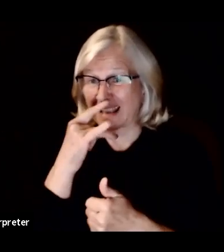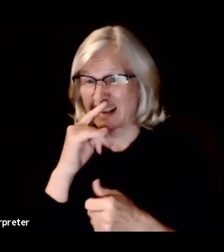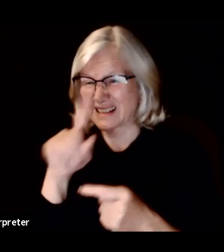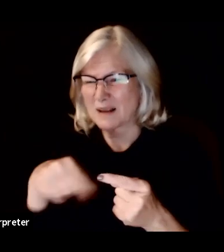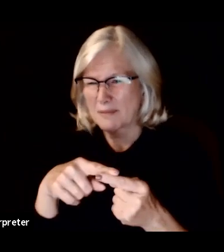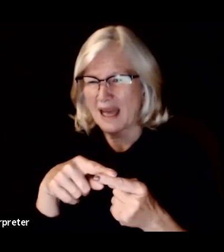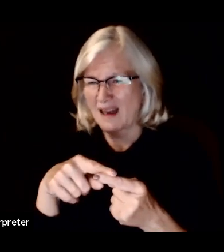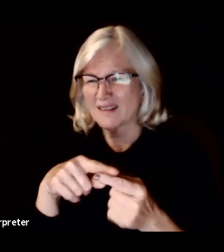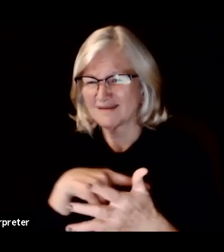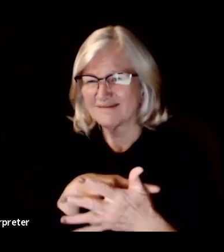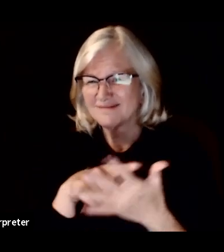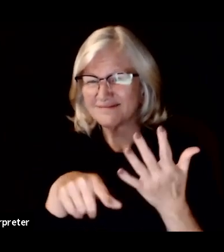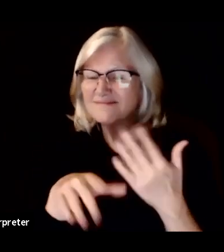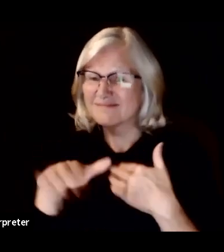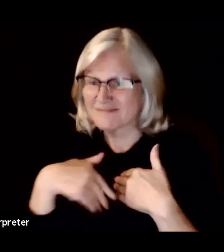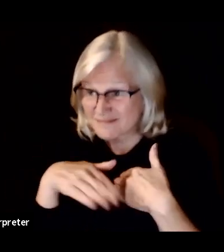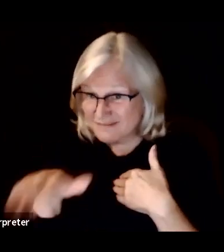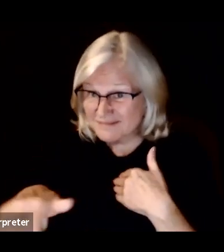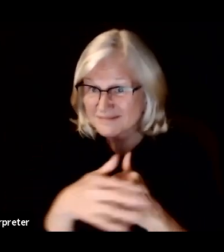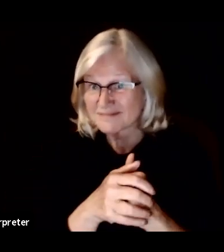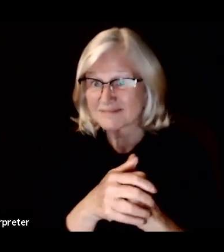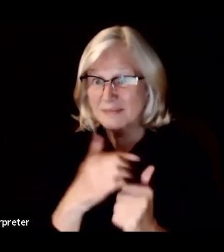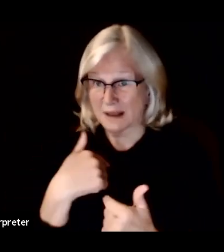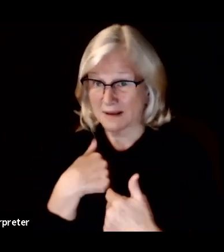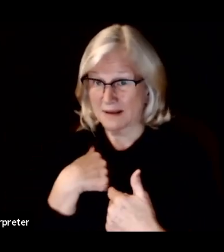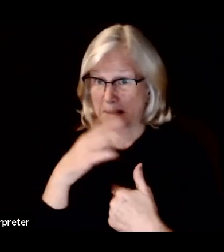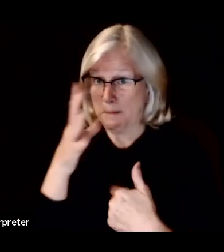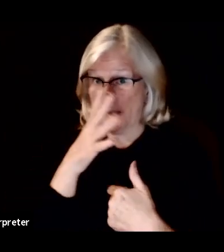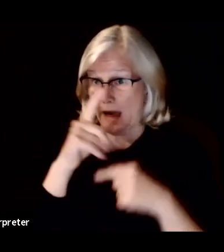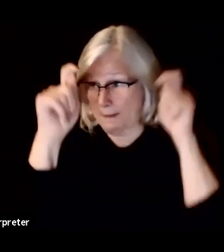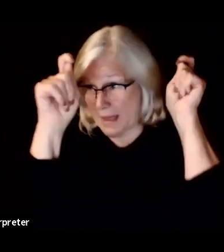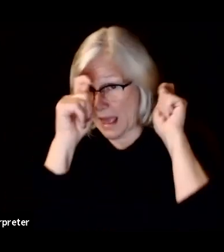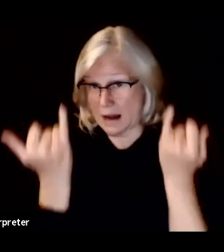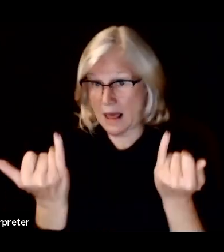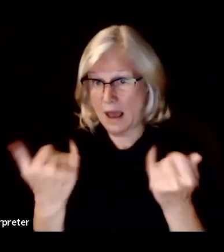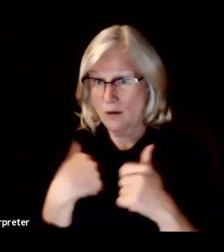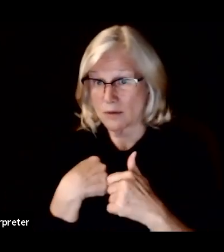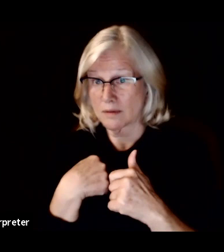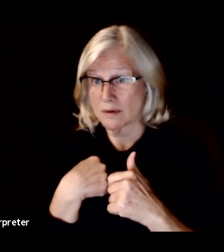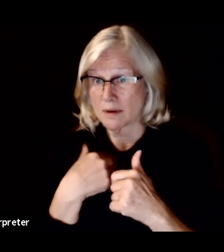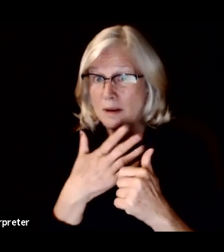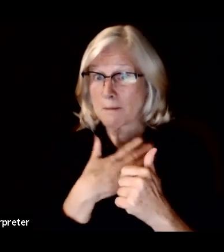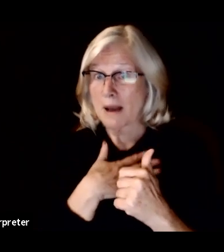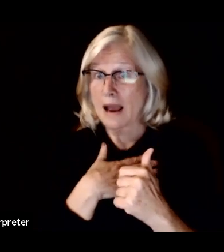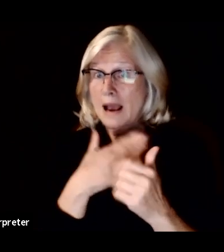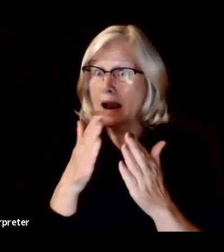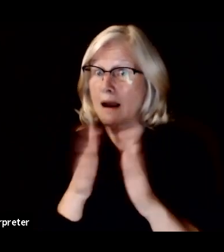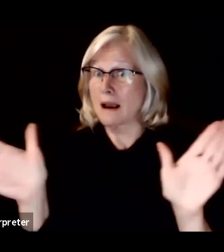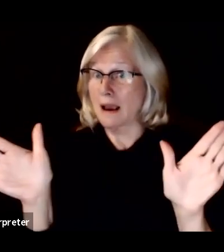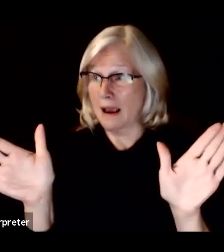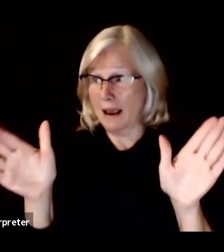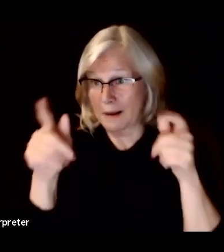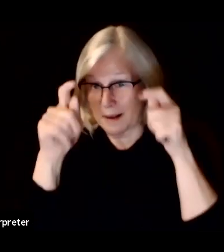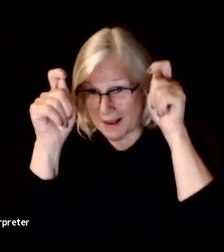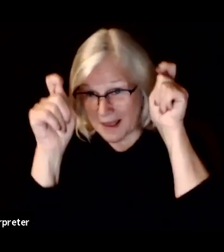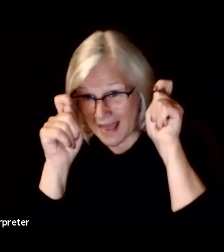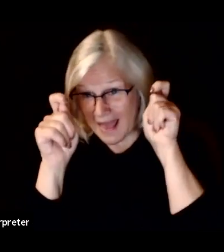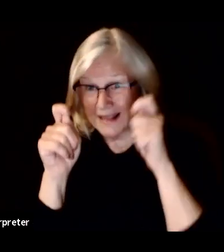putting on my mom hat or I'm putting on my public health hat. And so I'll say from my mom hat